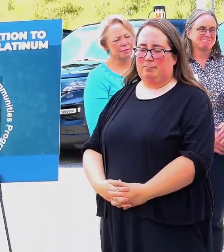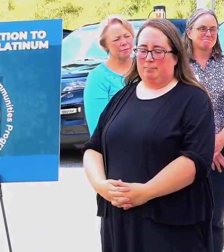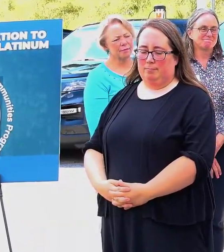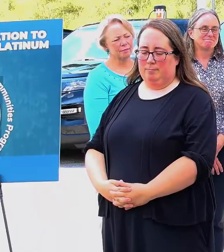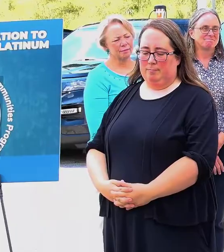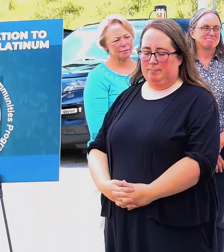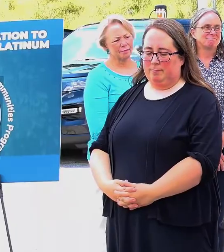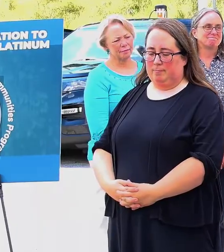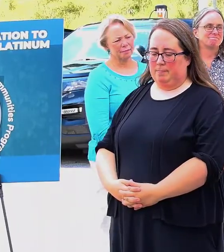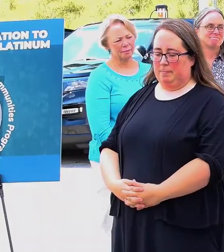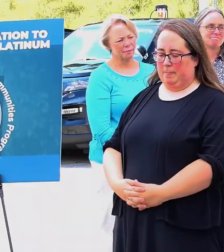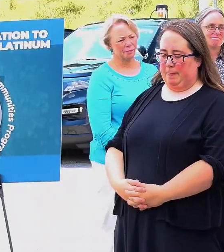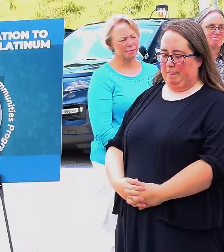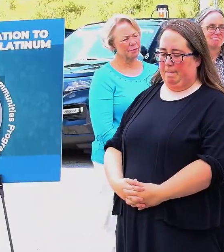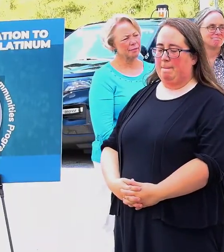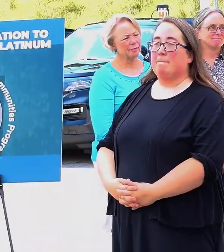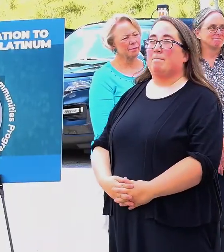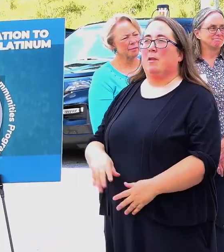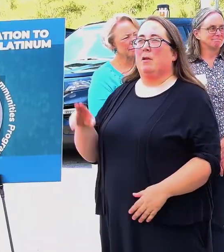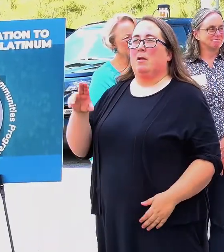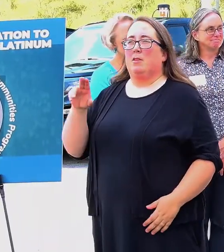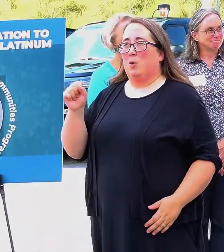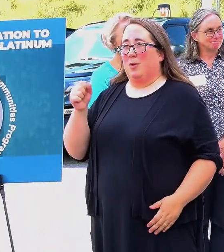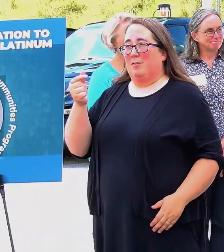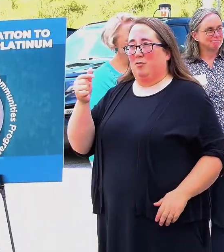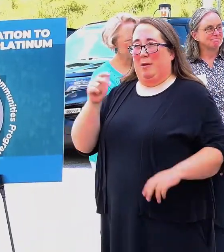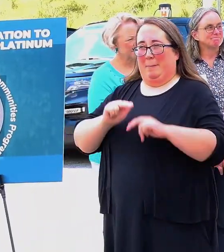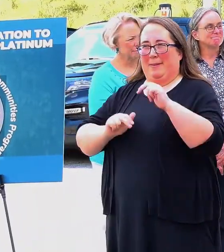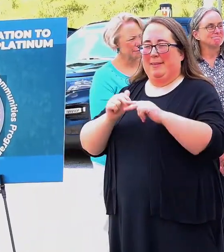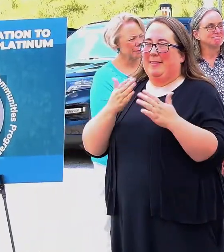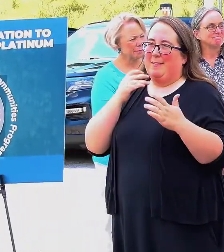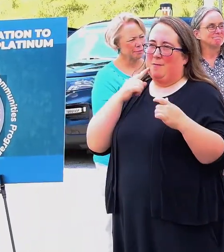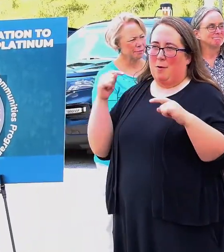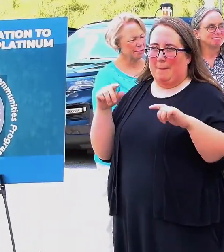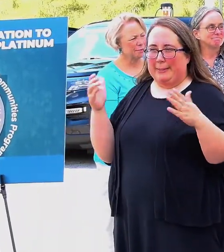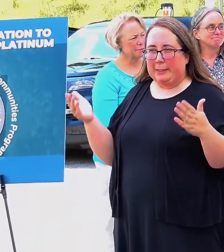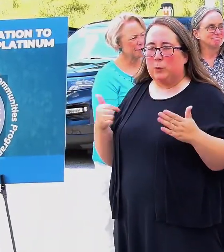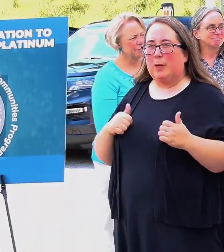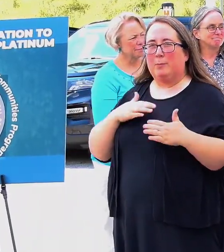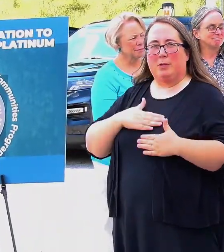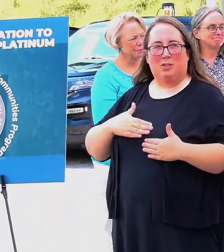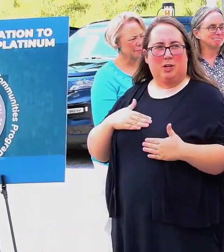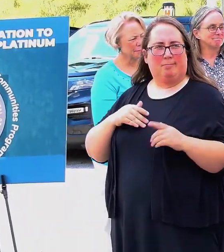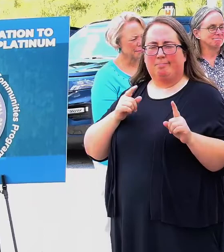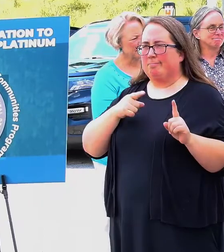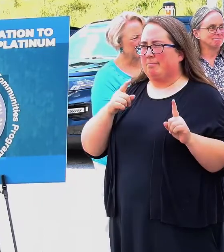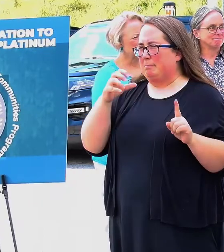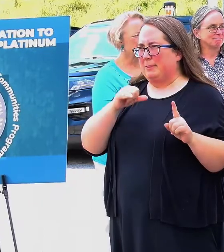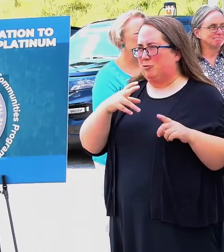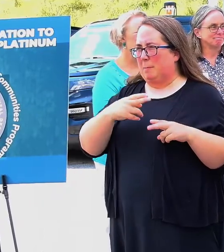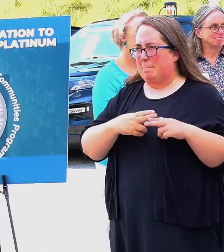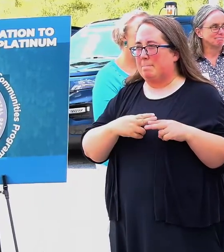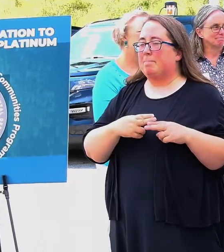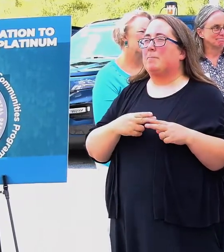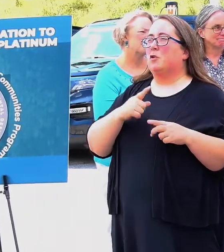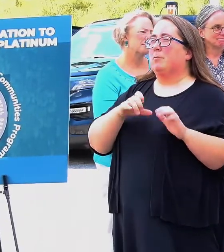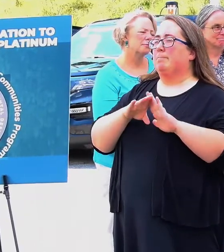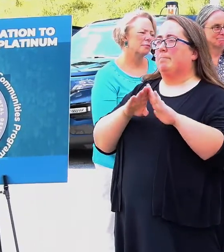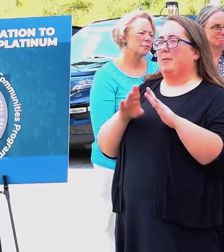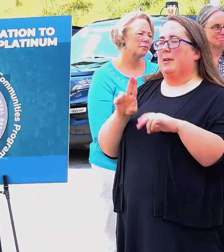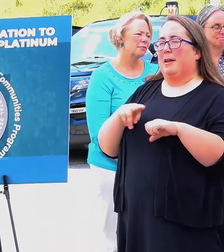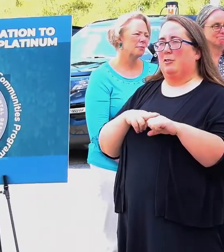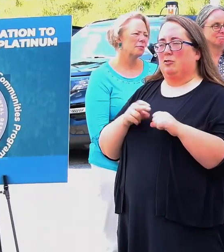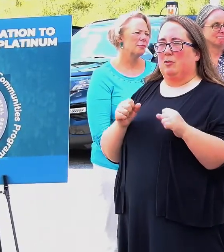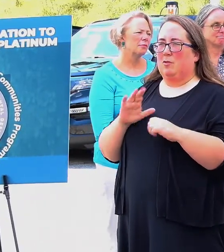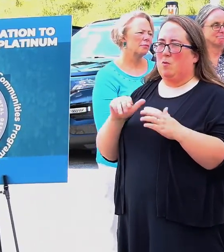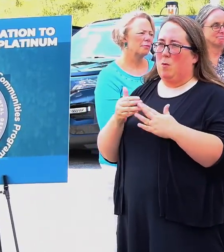And to Roger Platt at the U.S. Green Buildings, thanks for being here. We appreciate the fact that you have developed a national strategy that